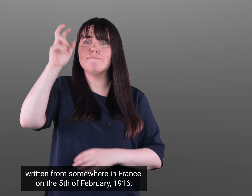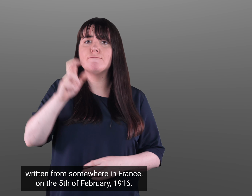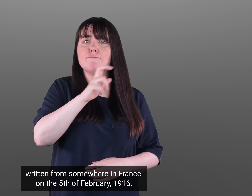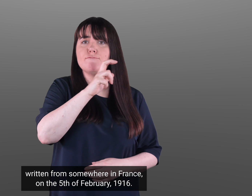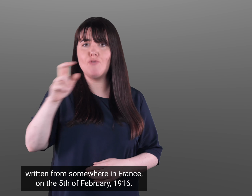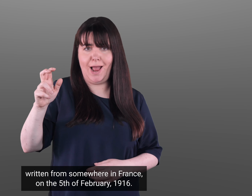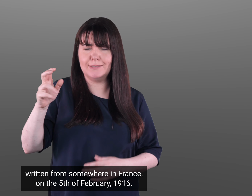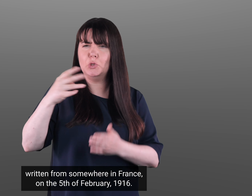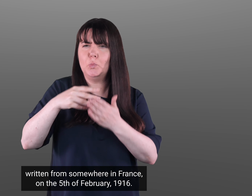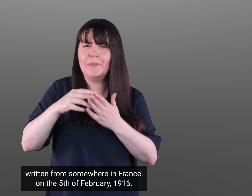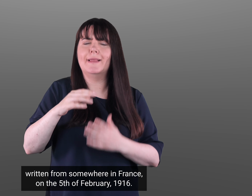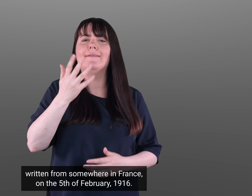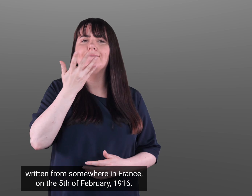1916.